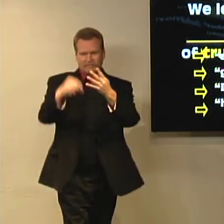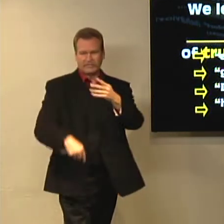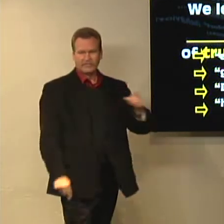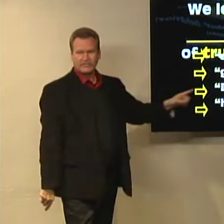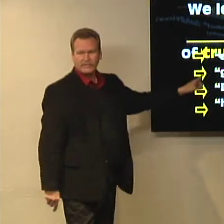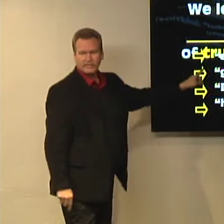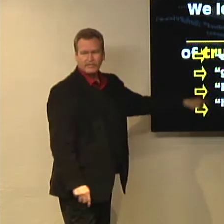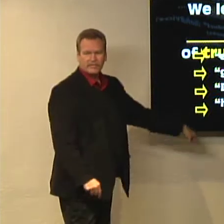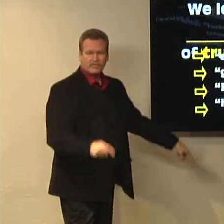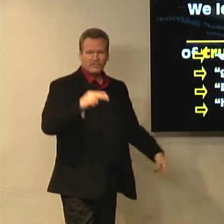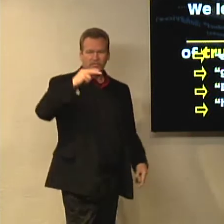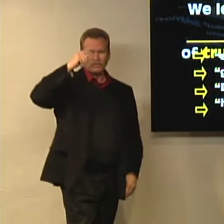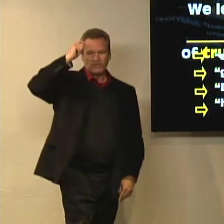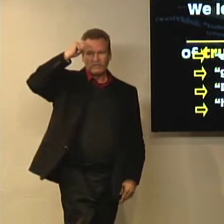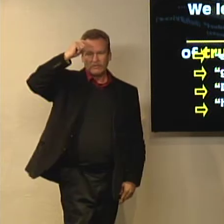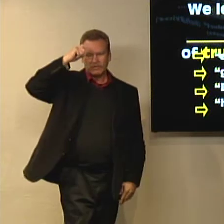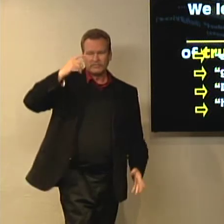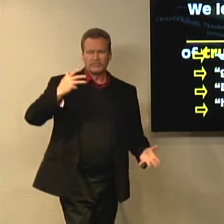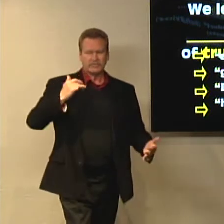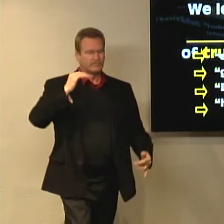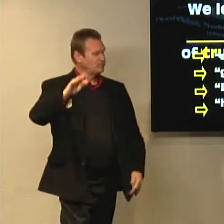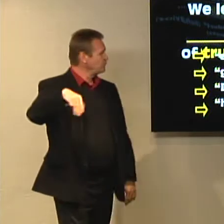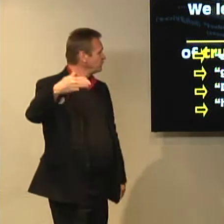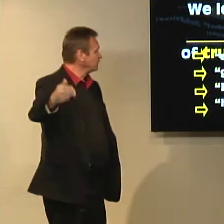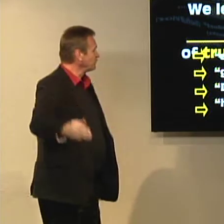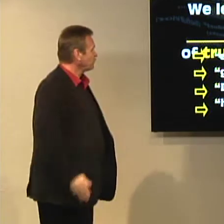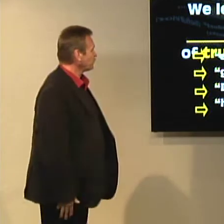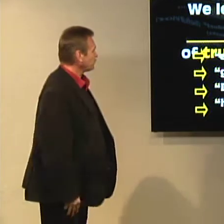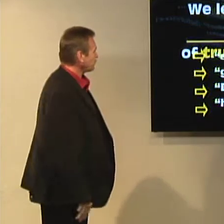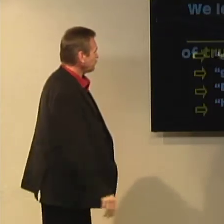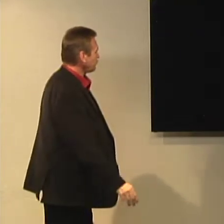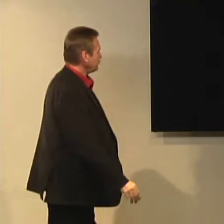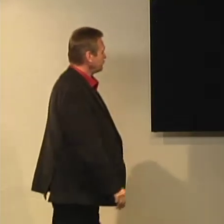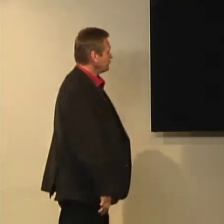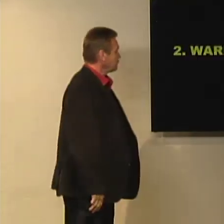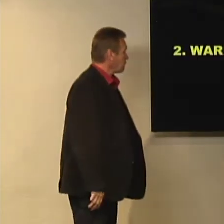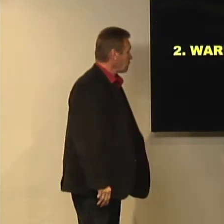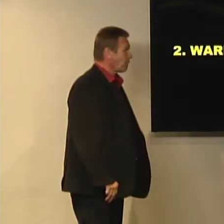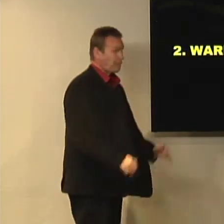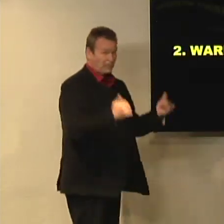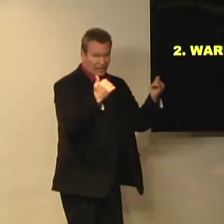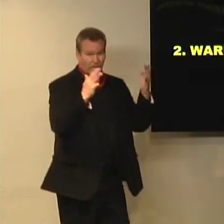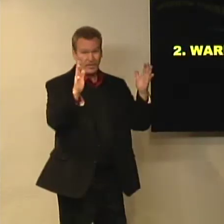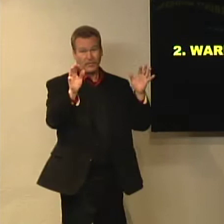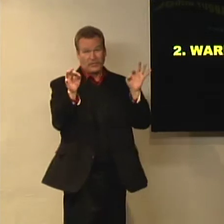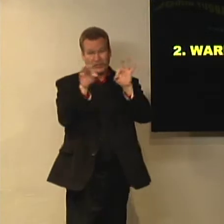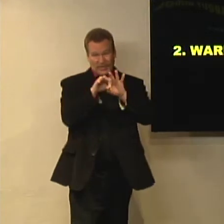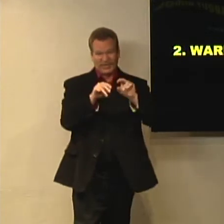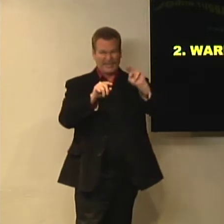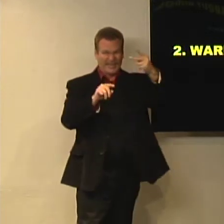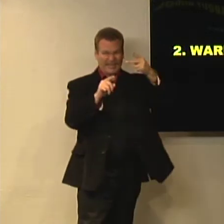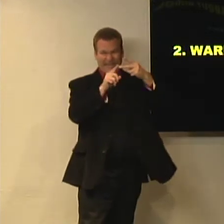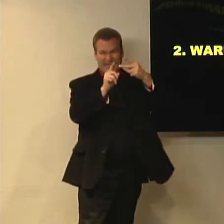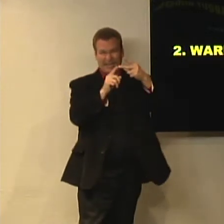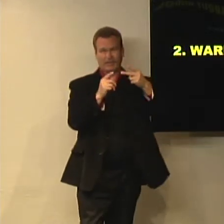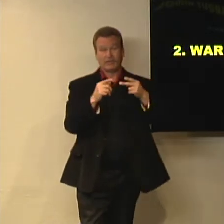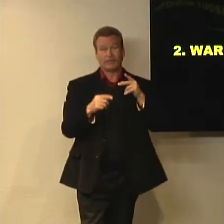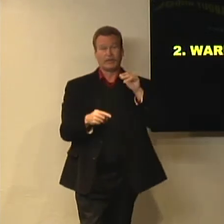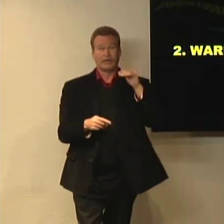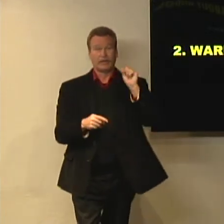And so these four are the tests of true wisdom, of wisdom that's from above. And then, second,